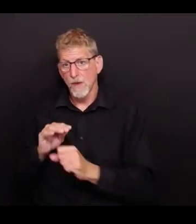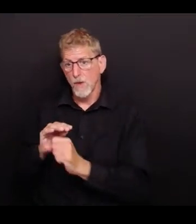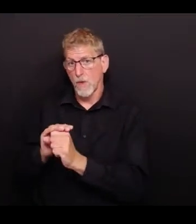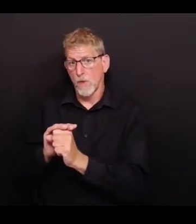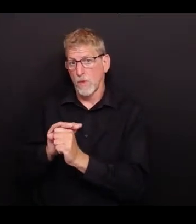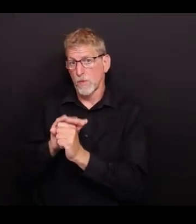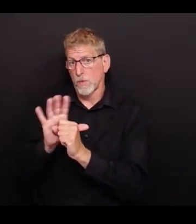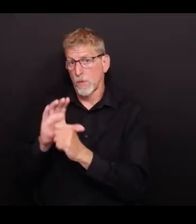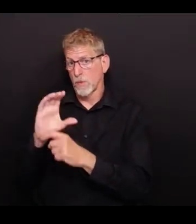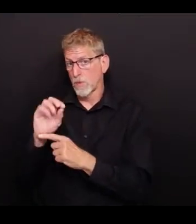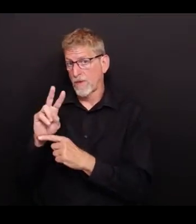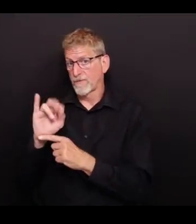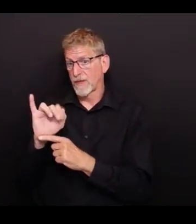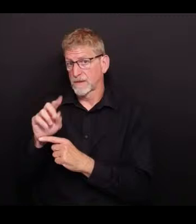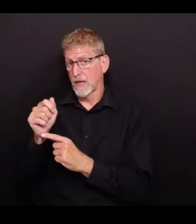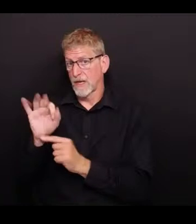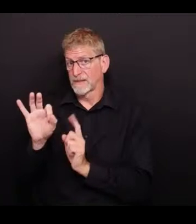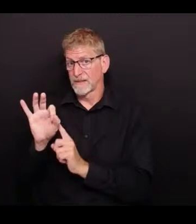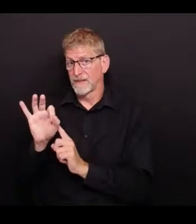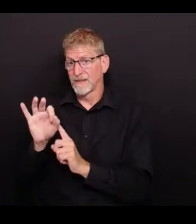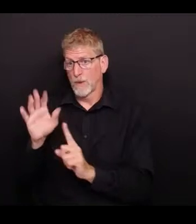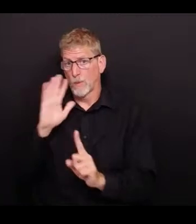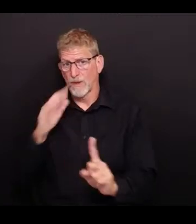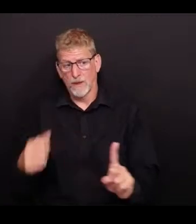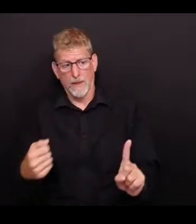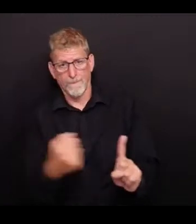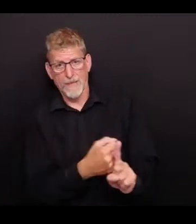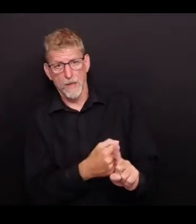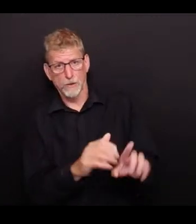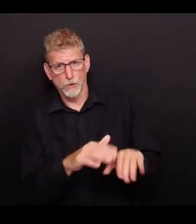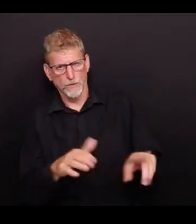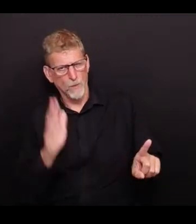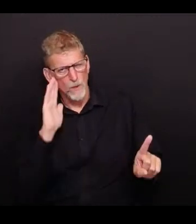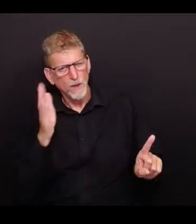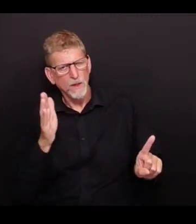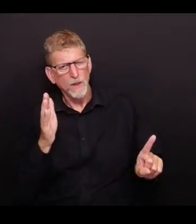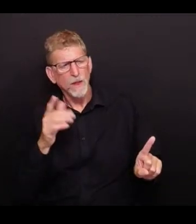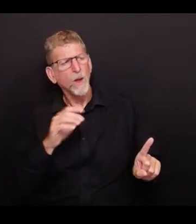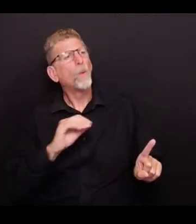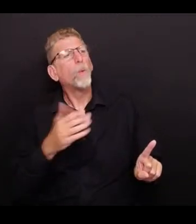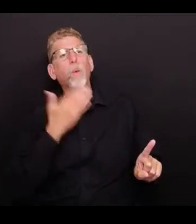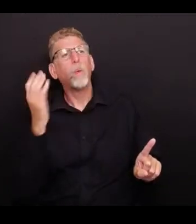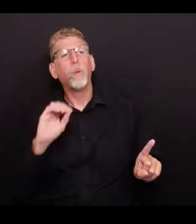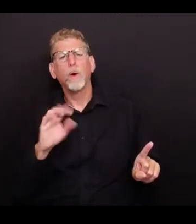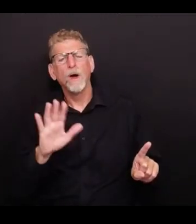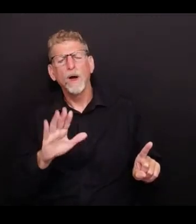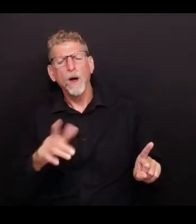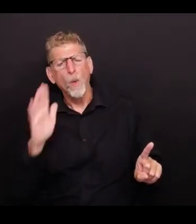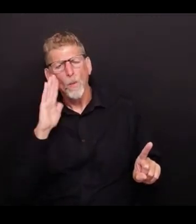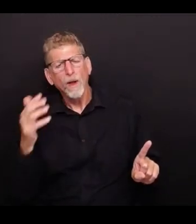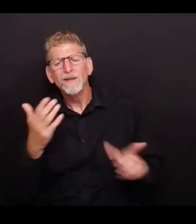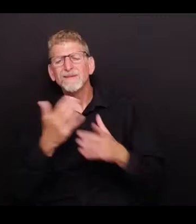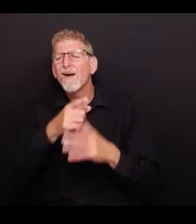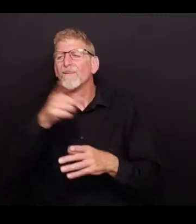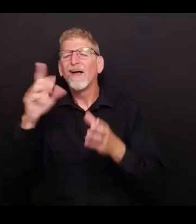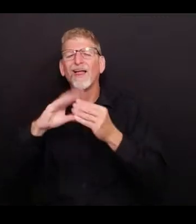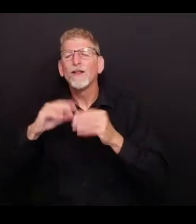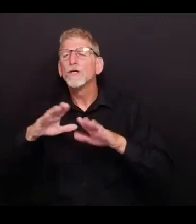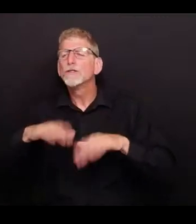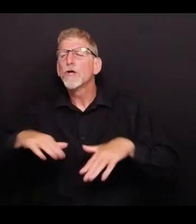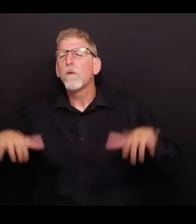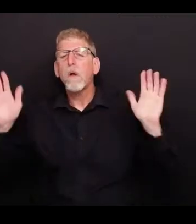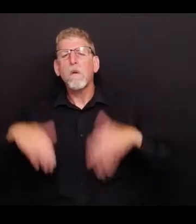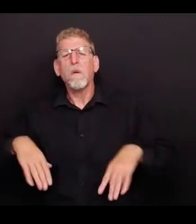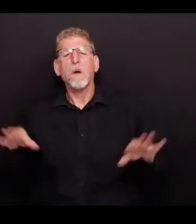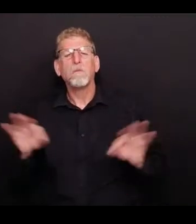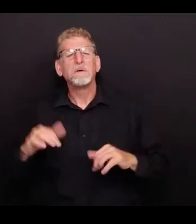that COVID-19 does impact our children. And I think the narrative out there that it's